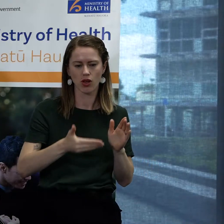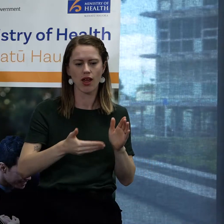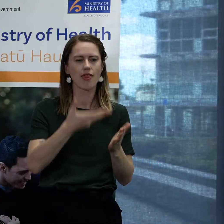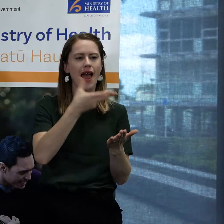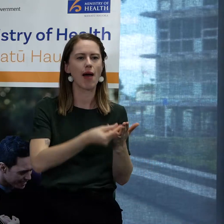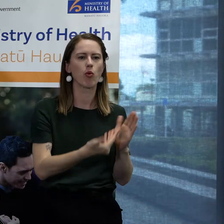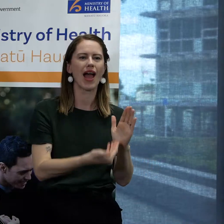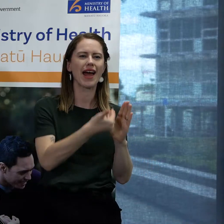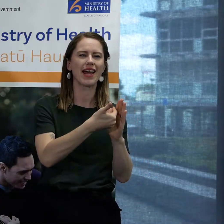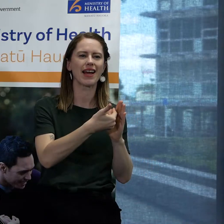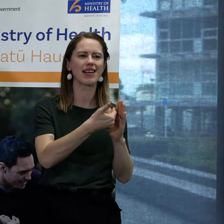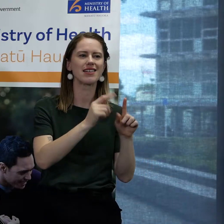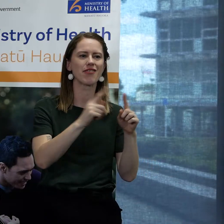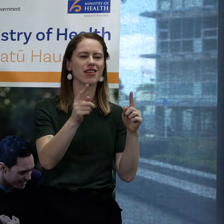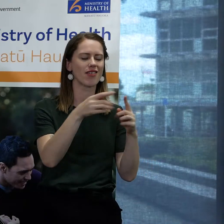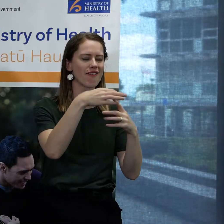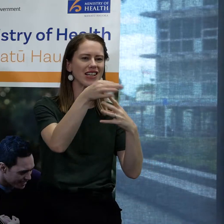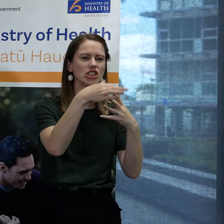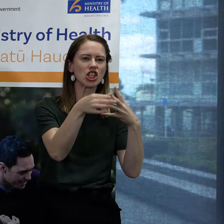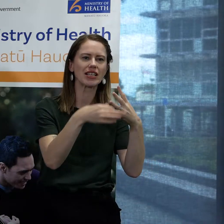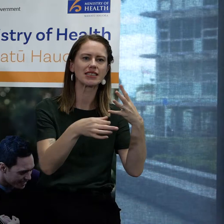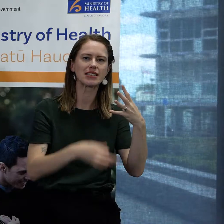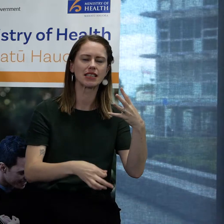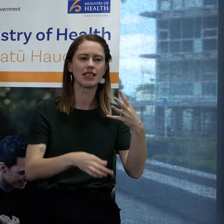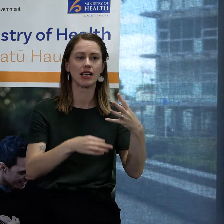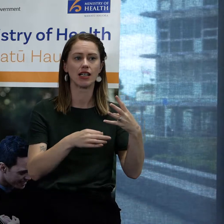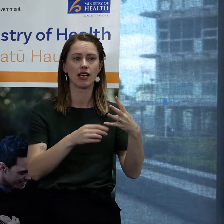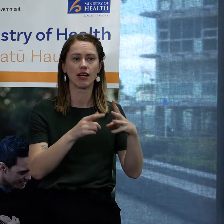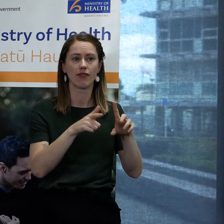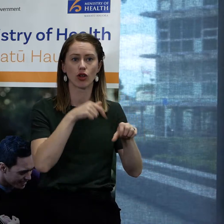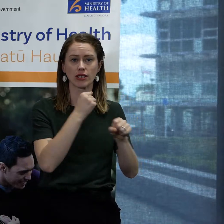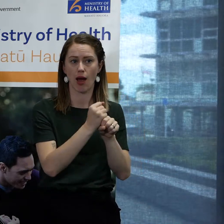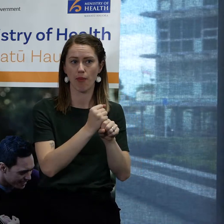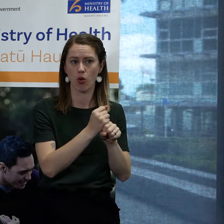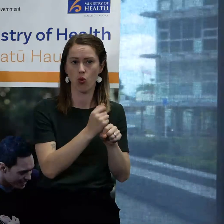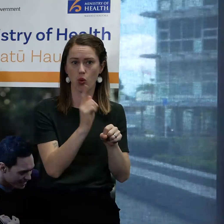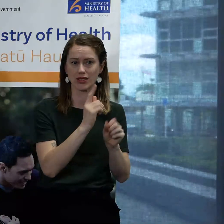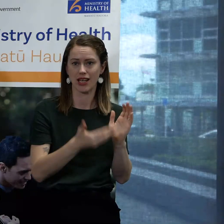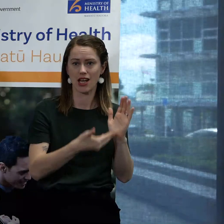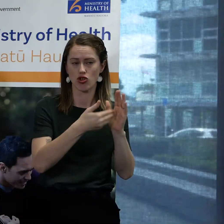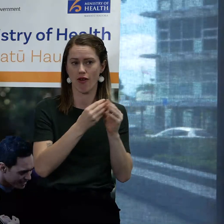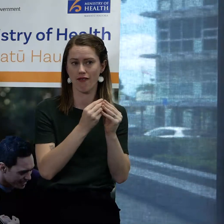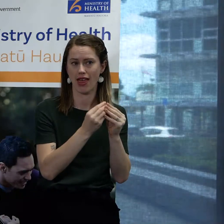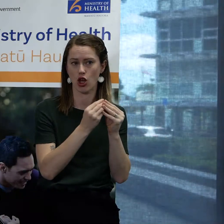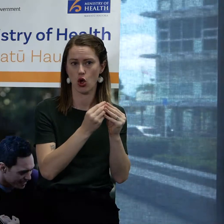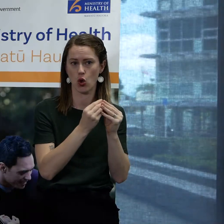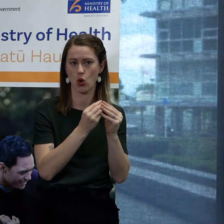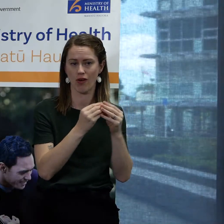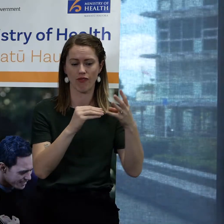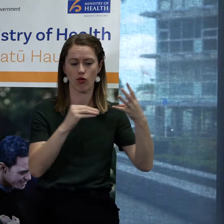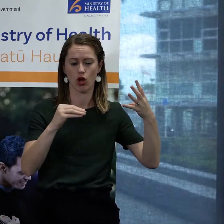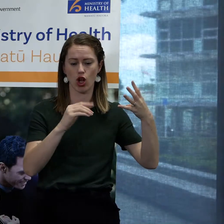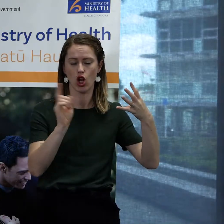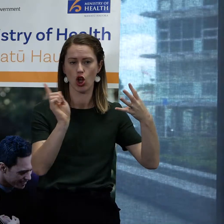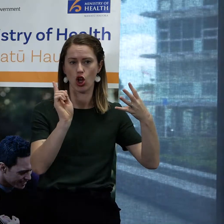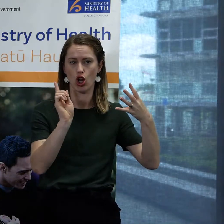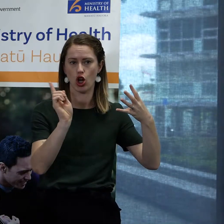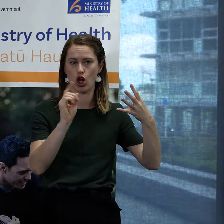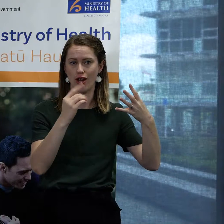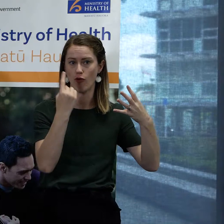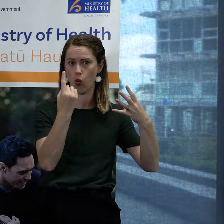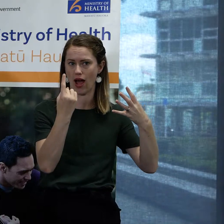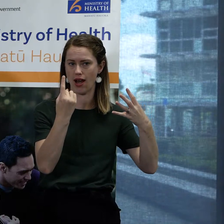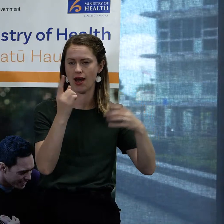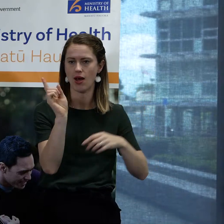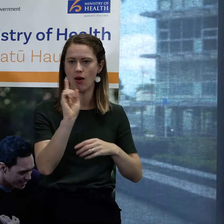to the app. And one of the things that is likely to be of most value in the alert level 1 situation, as we are